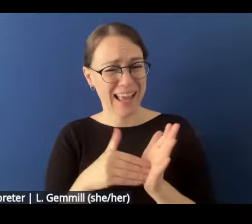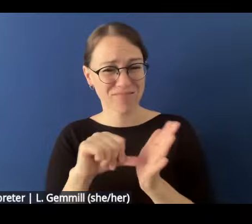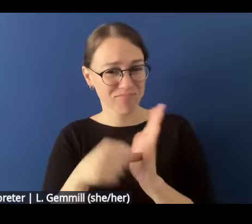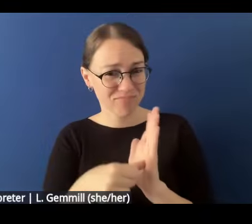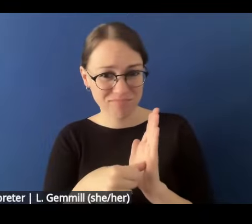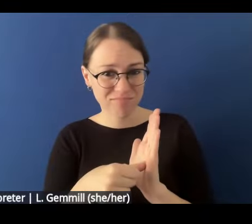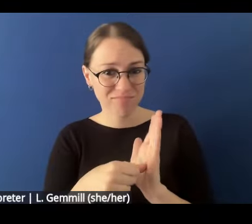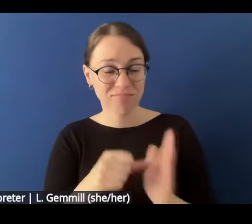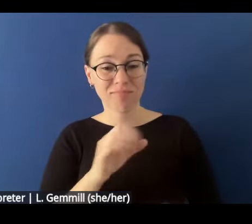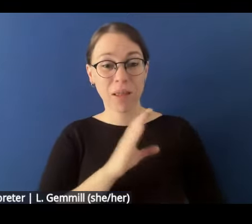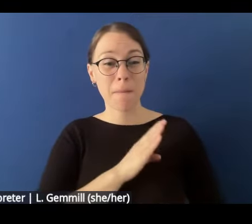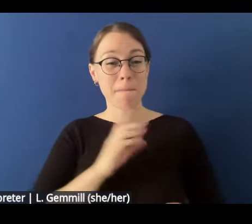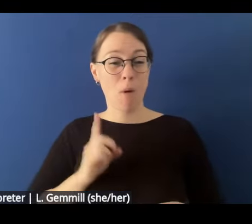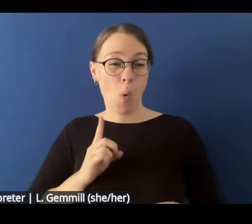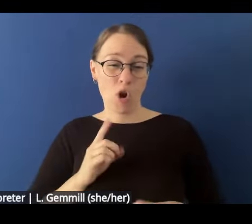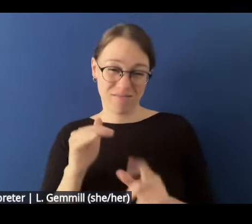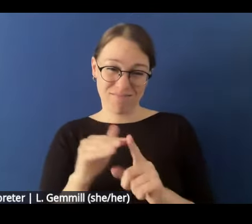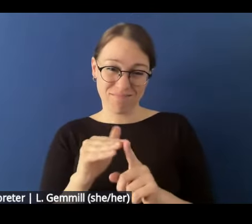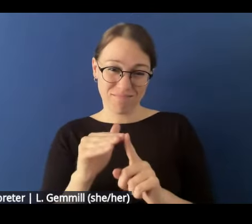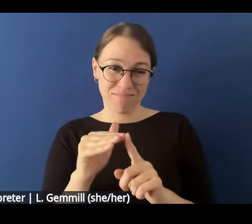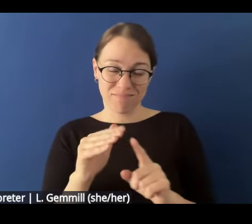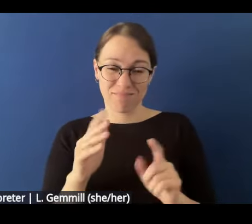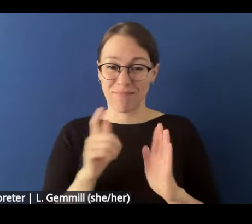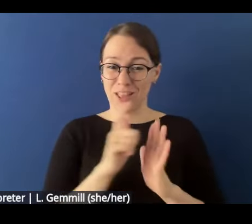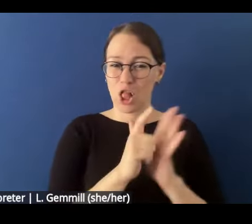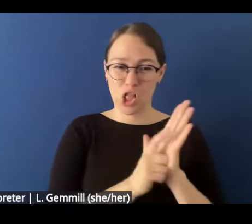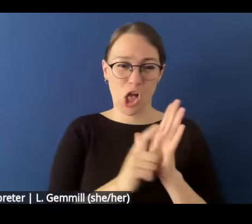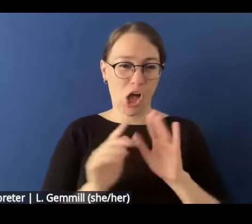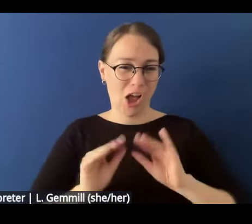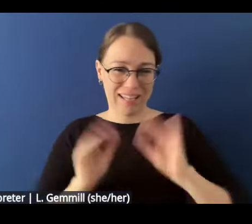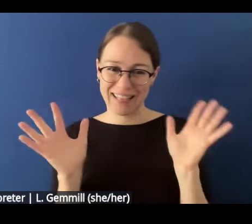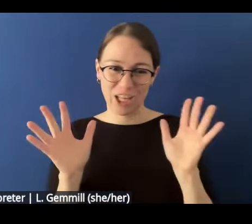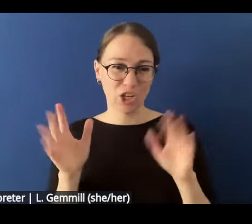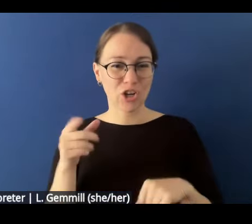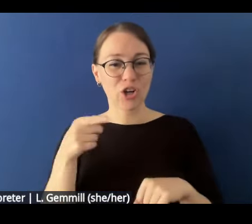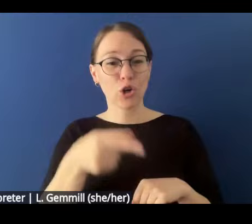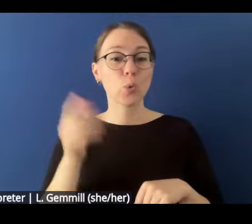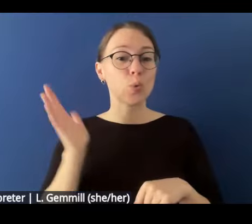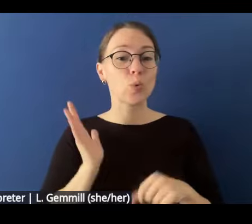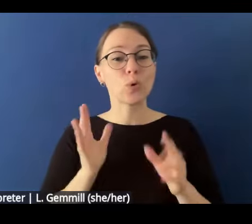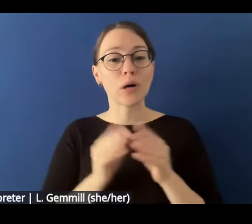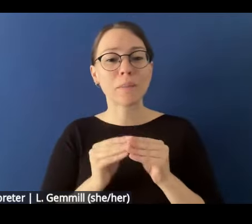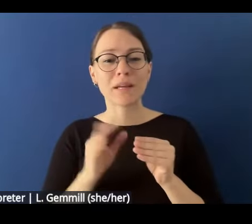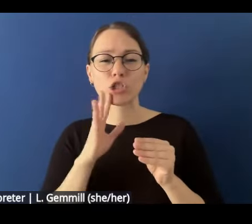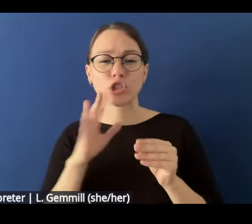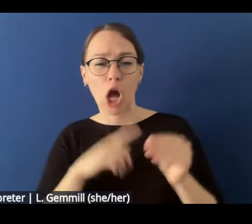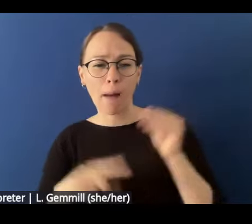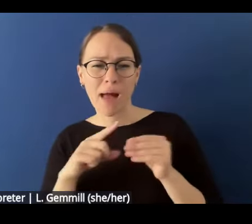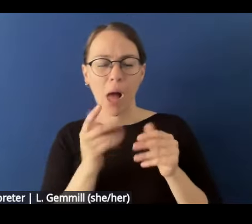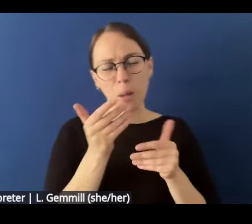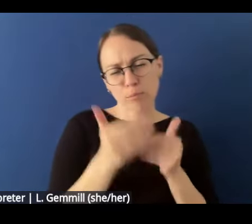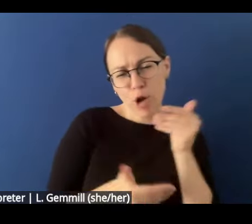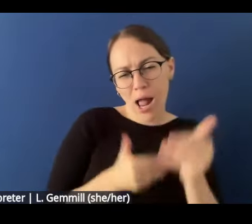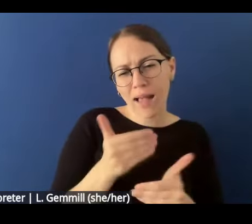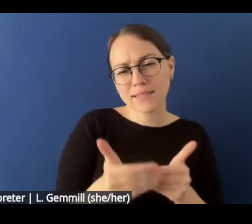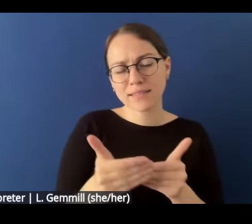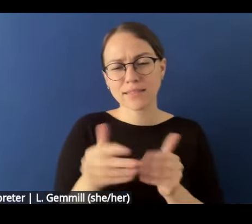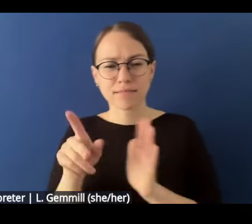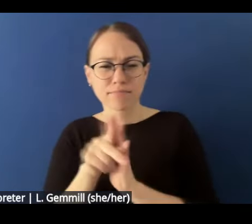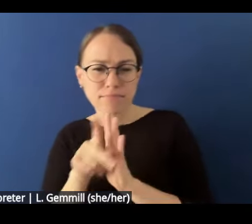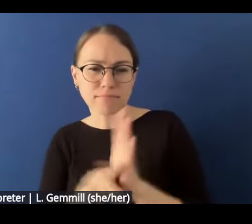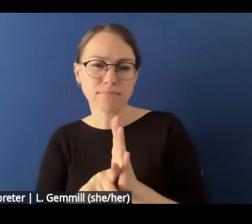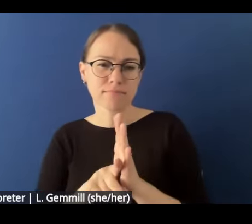is pretty clear. There were a lot of references to processes and procedures and legislative procedures that do